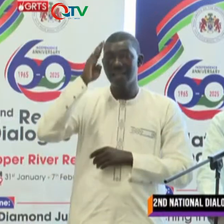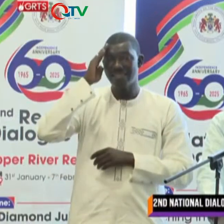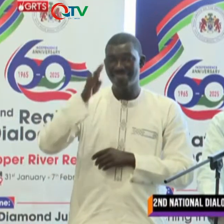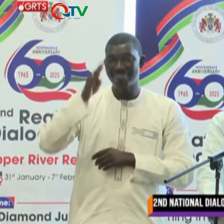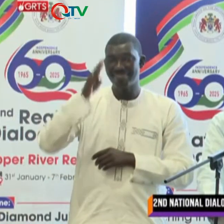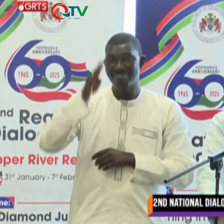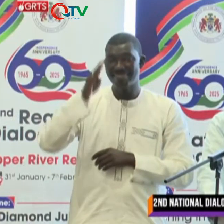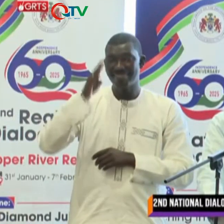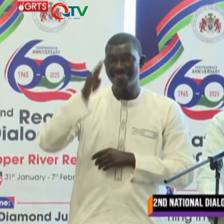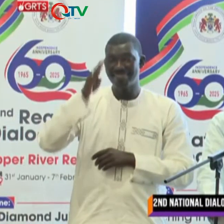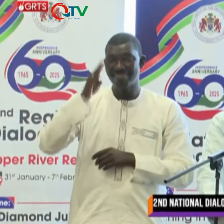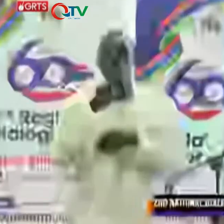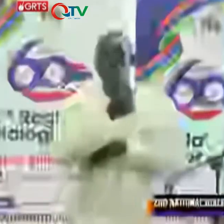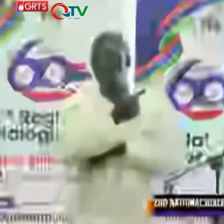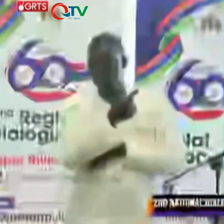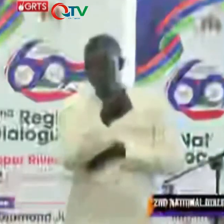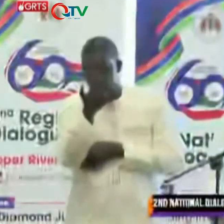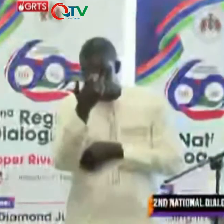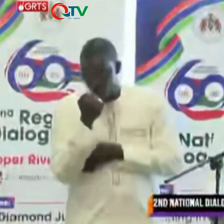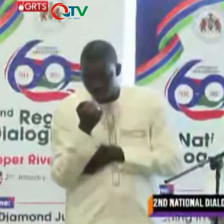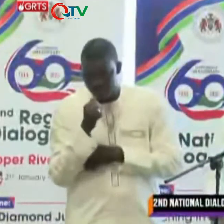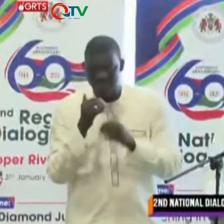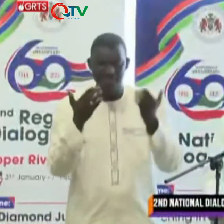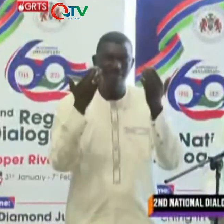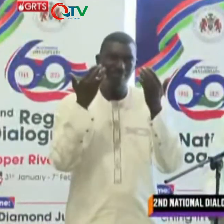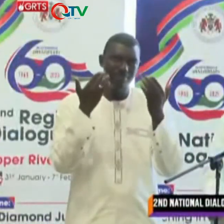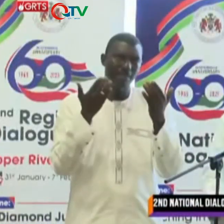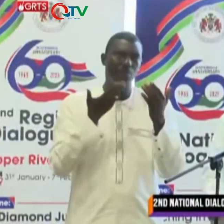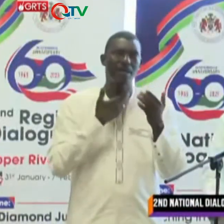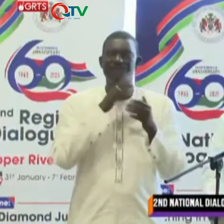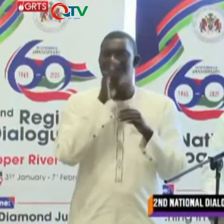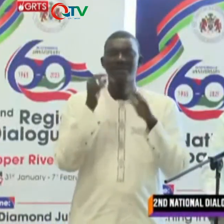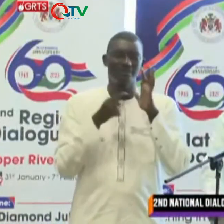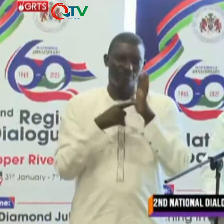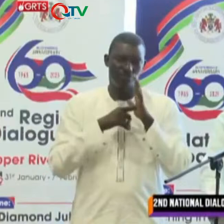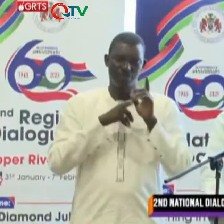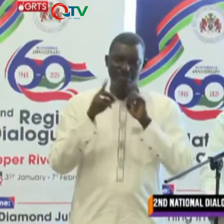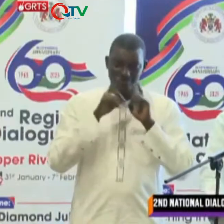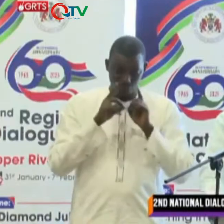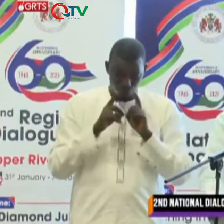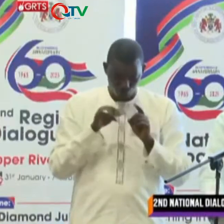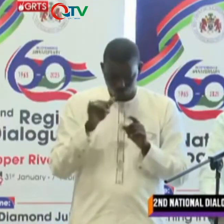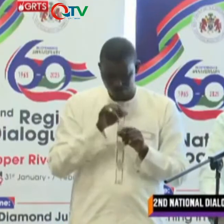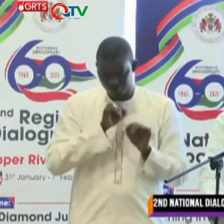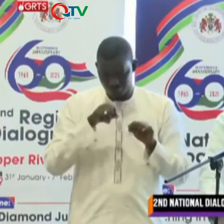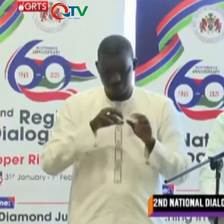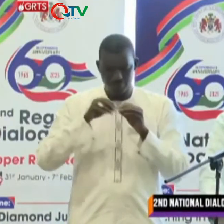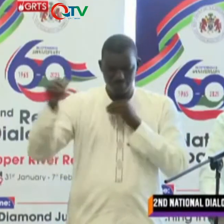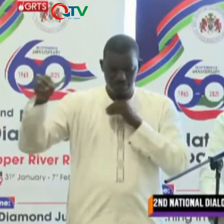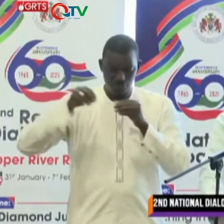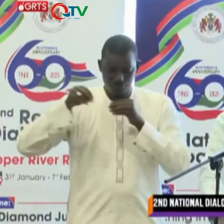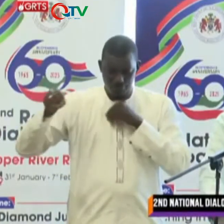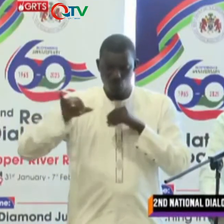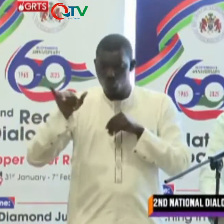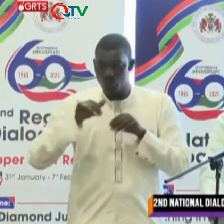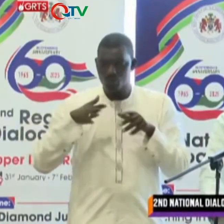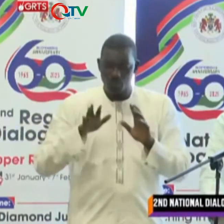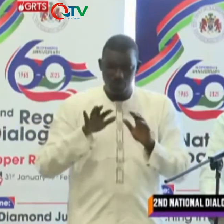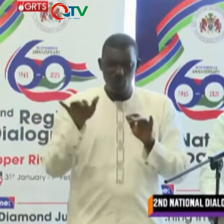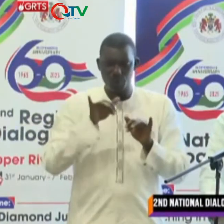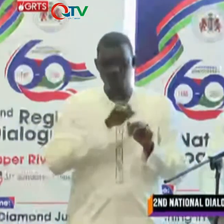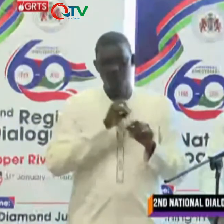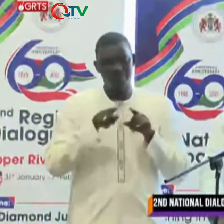for coming and pray that we have very fruitful discussions, which we should measure by the manner in which we relate to